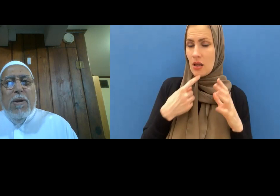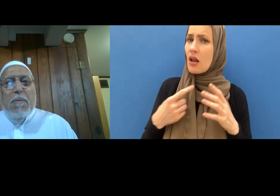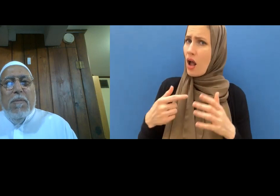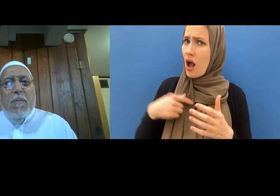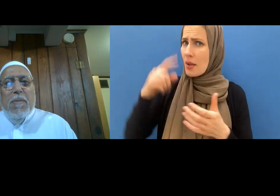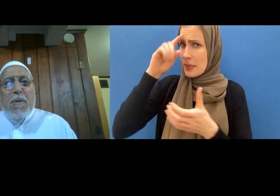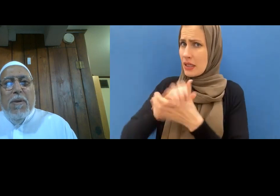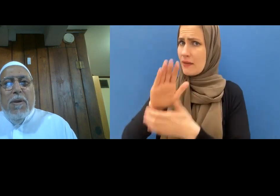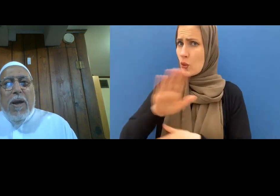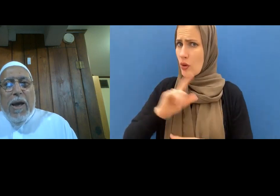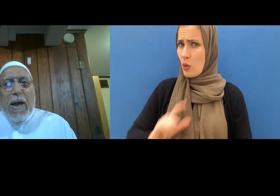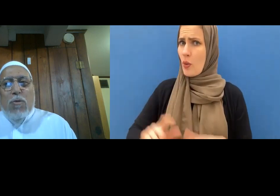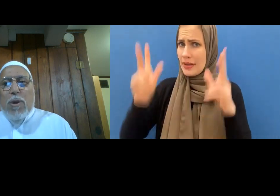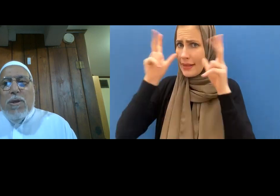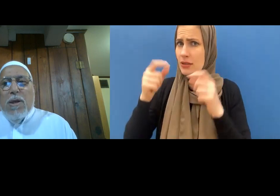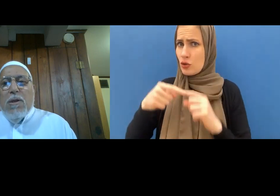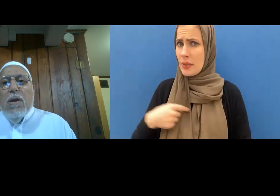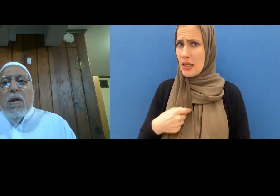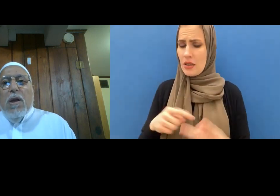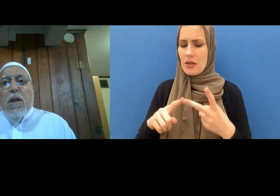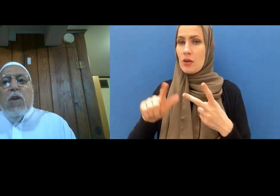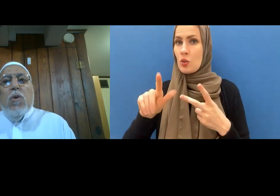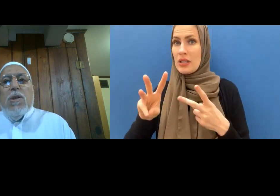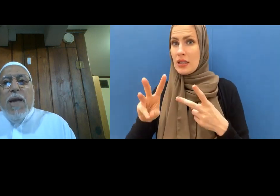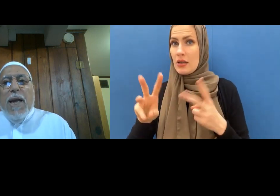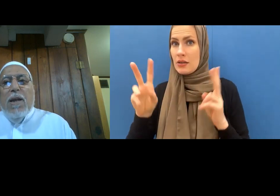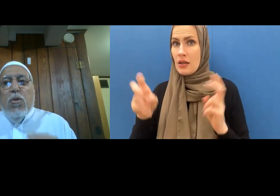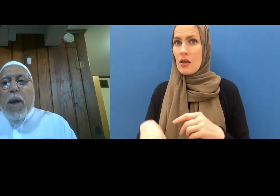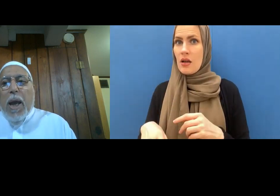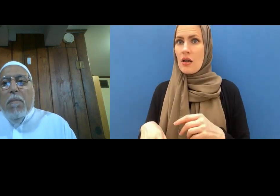me. Ayat 26, it was